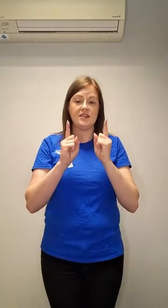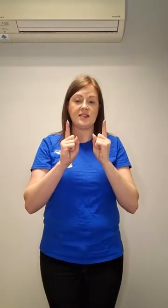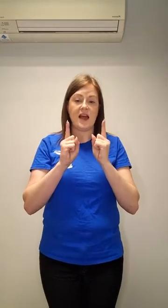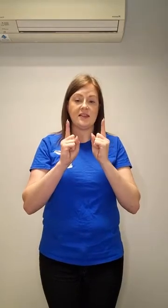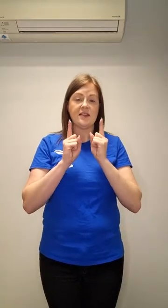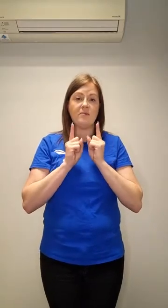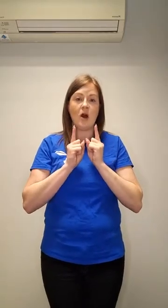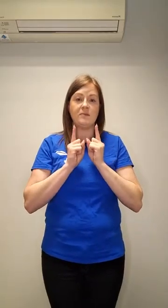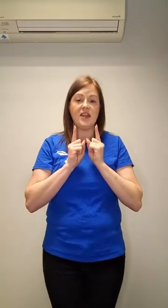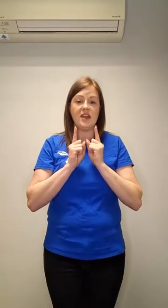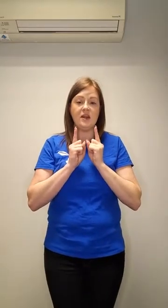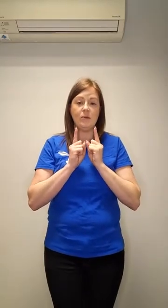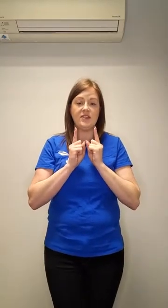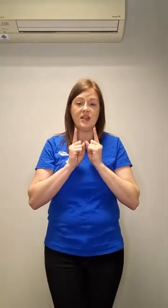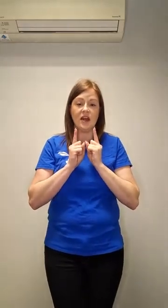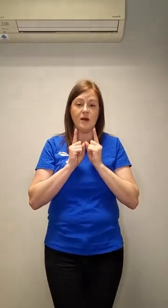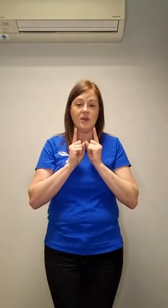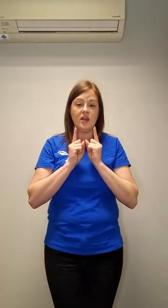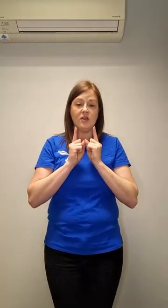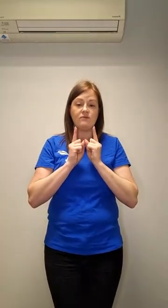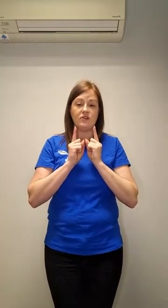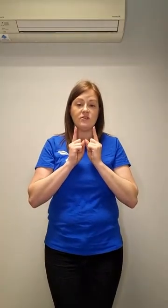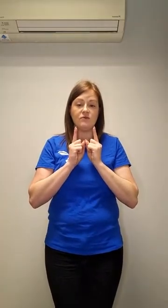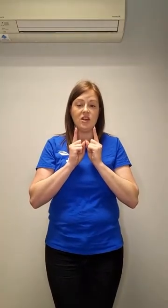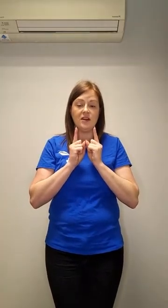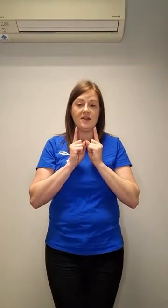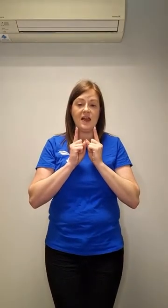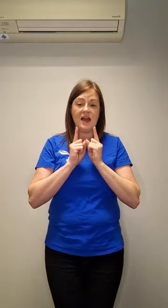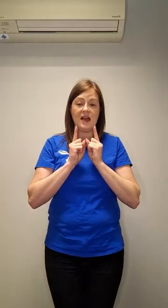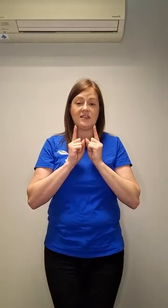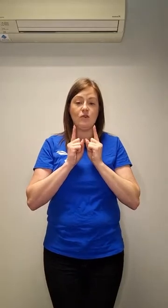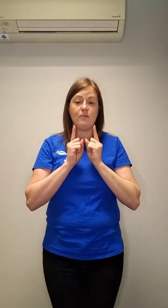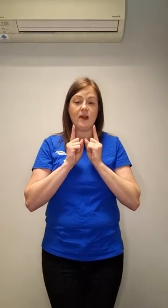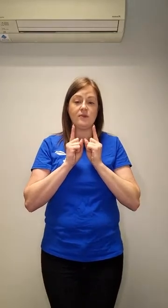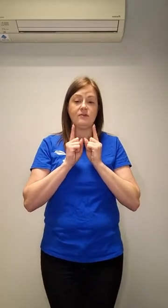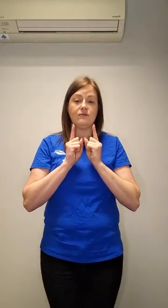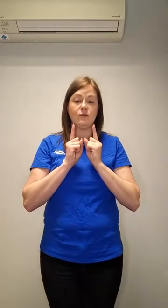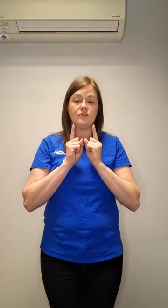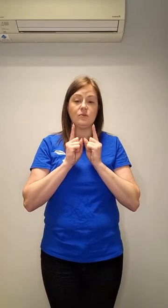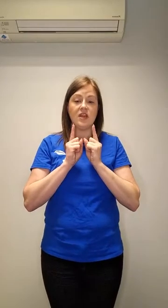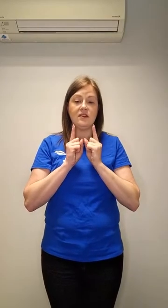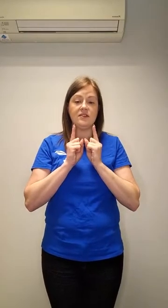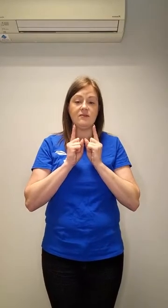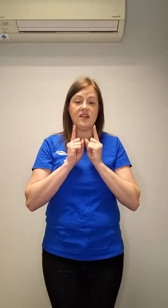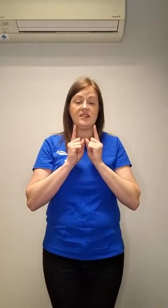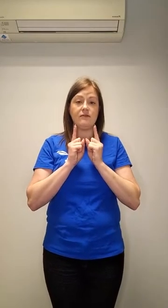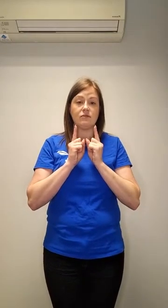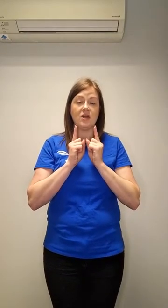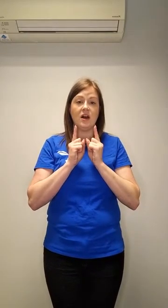Index hands, palms in, pointing up, in front of chin, hands move backwards and forwards alternatively several